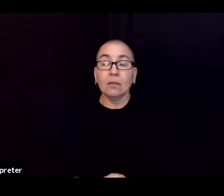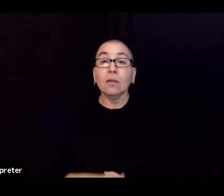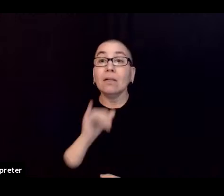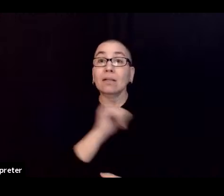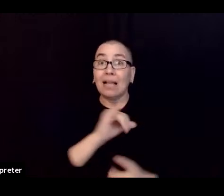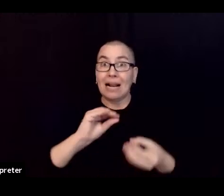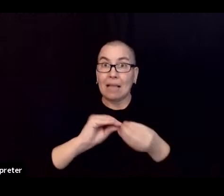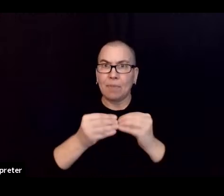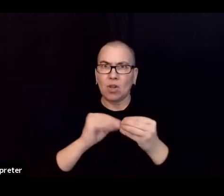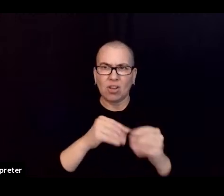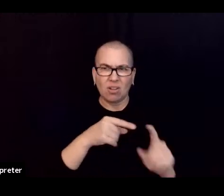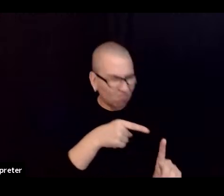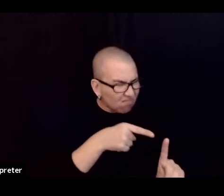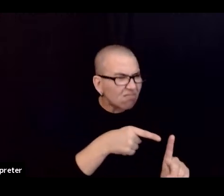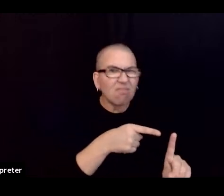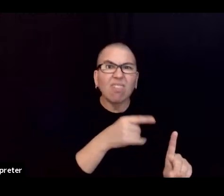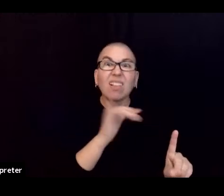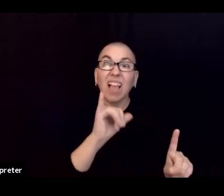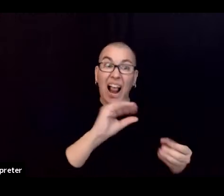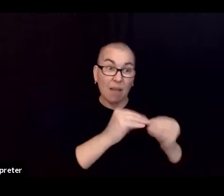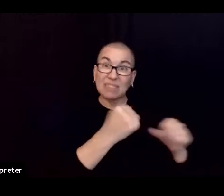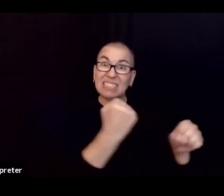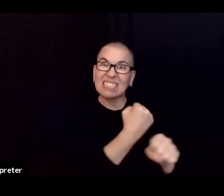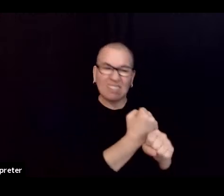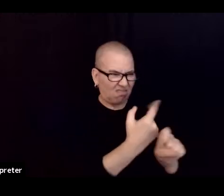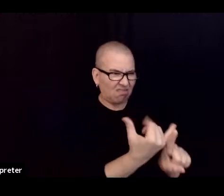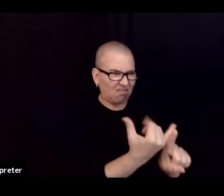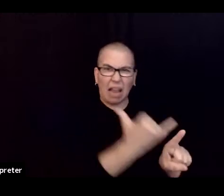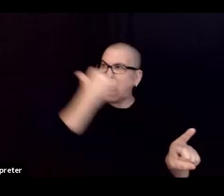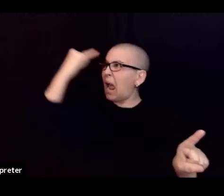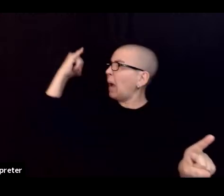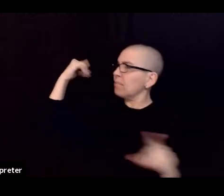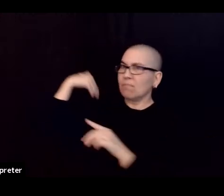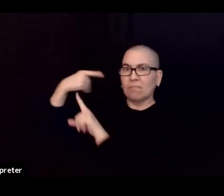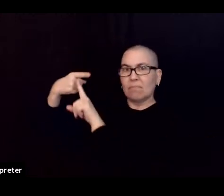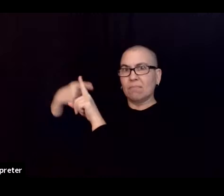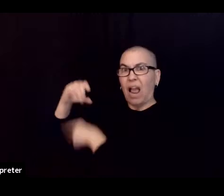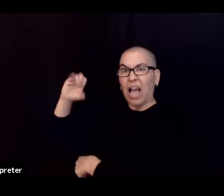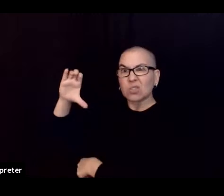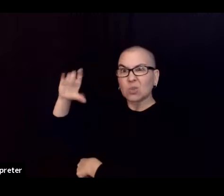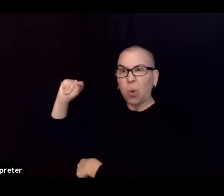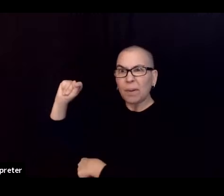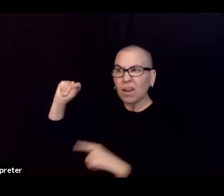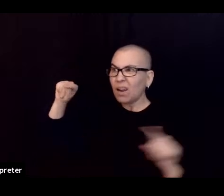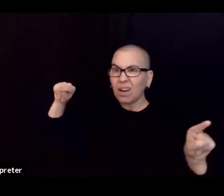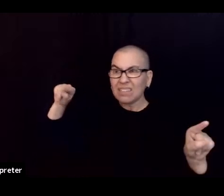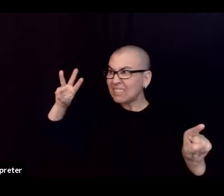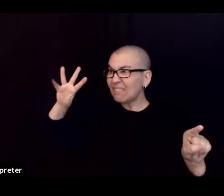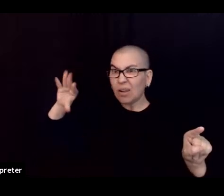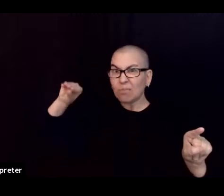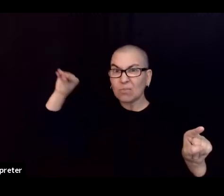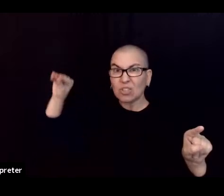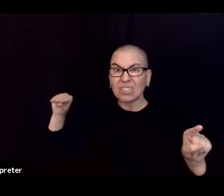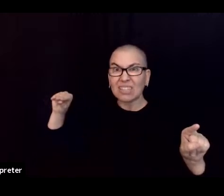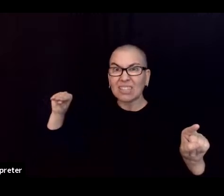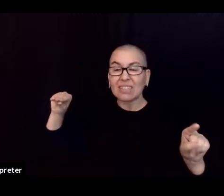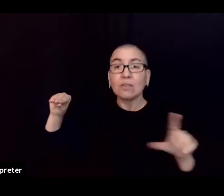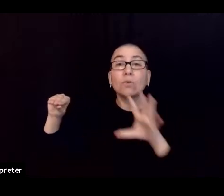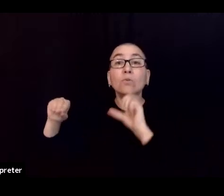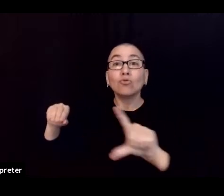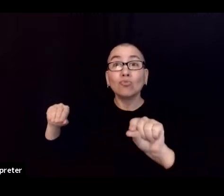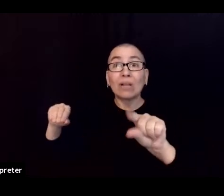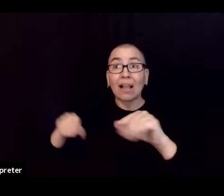and a high proportion, 35%, are under age 20. Today, we also announced a